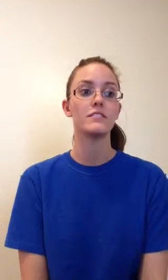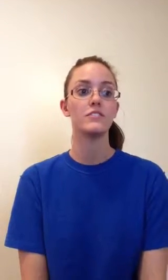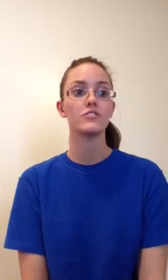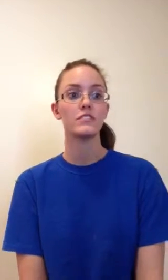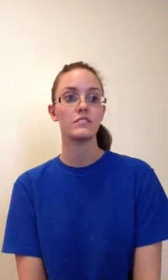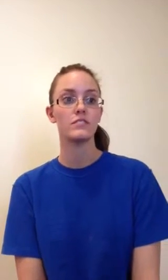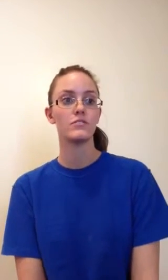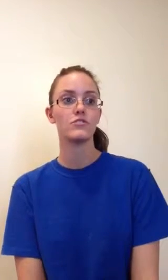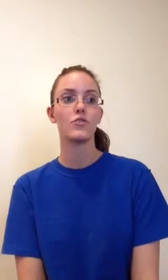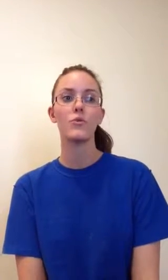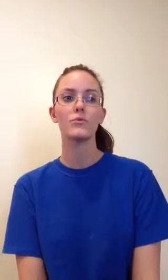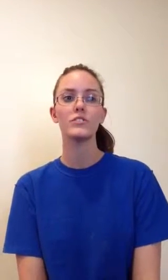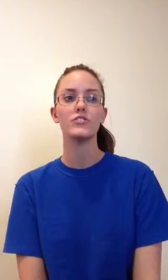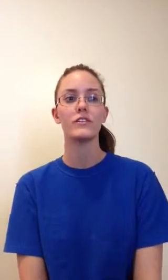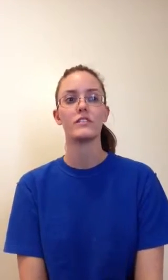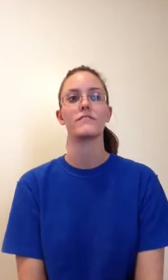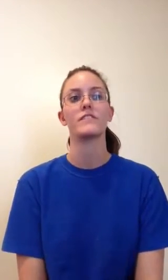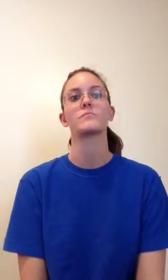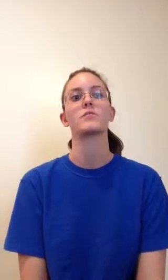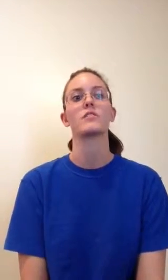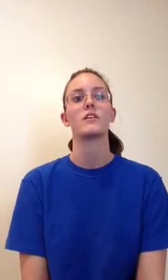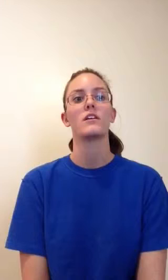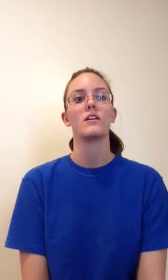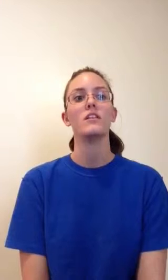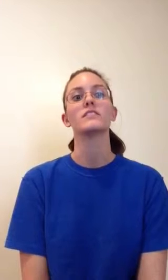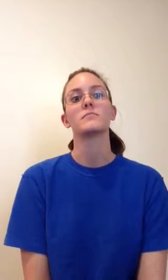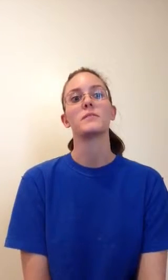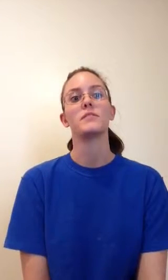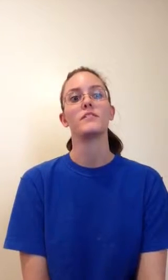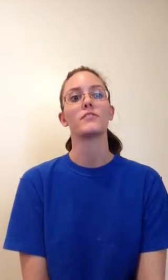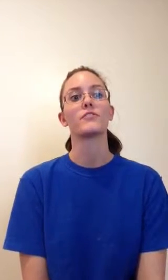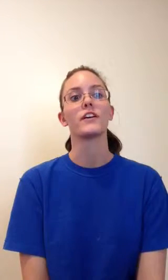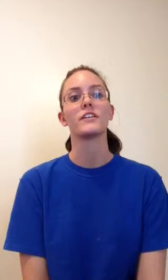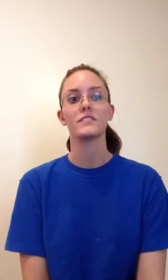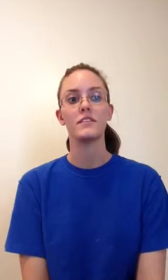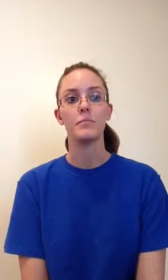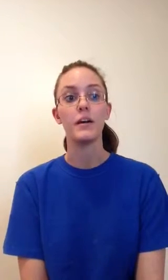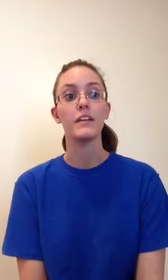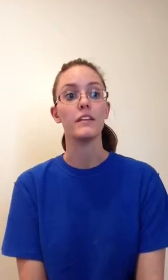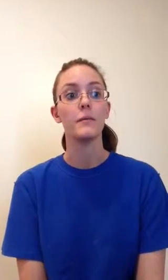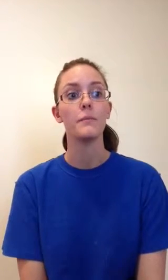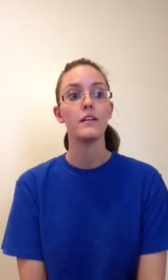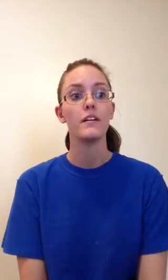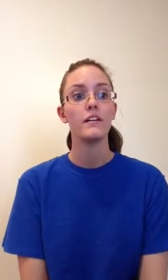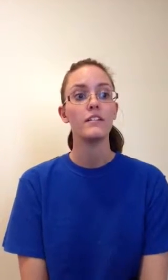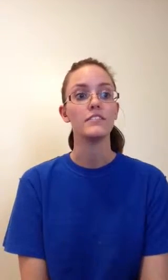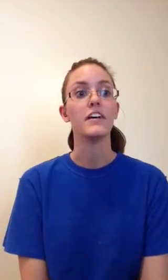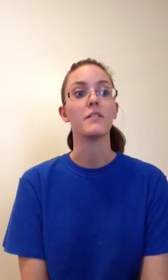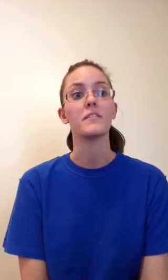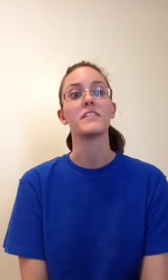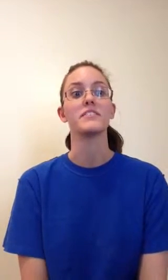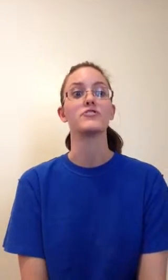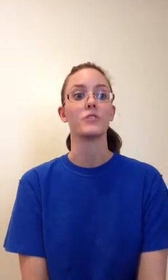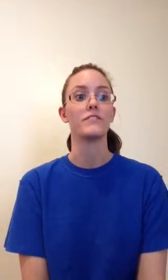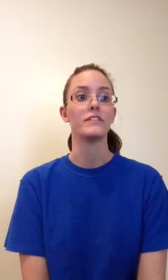senior citizens don't really join in on Facebook unless maybe their grandkids keep bugging them and tell them that they need to join